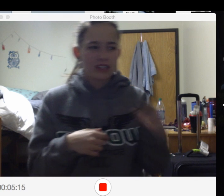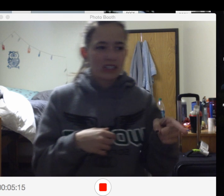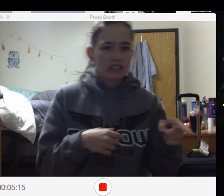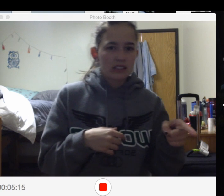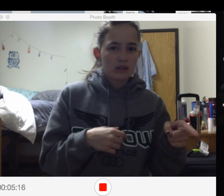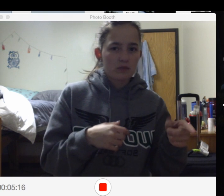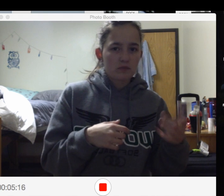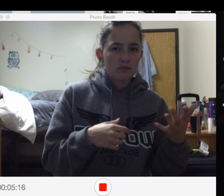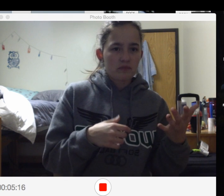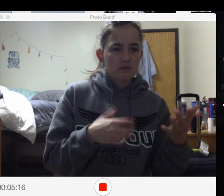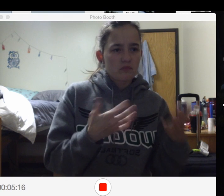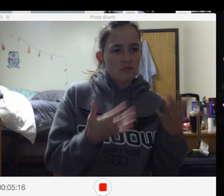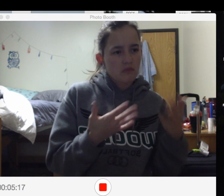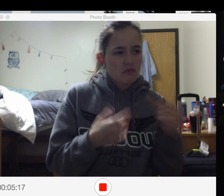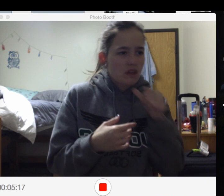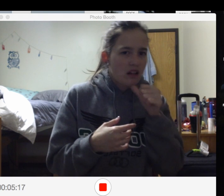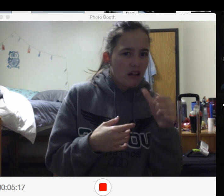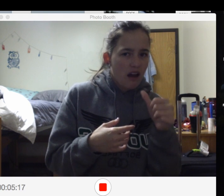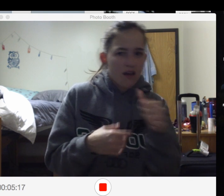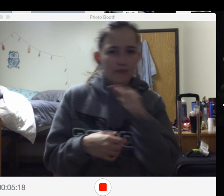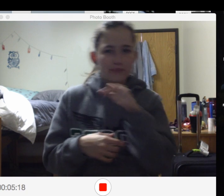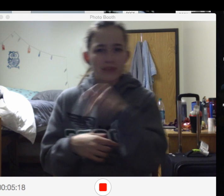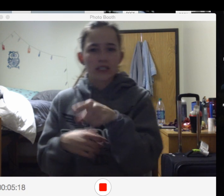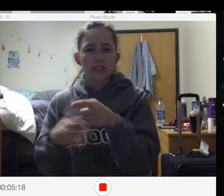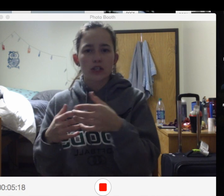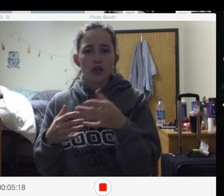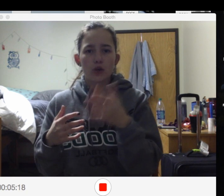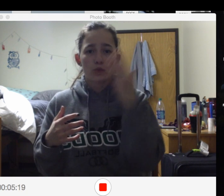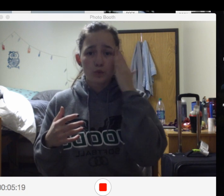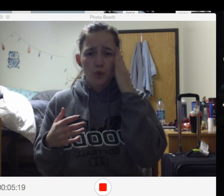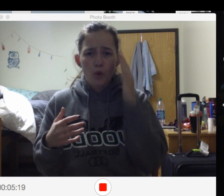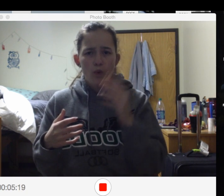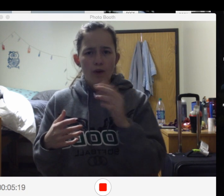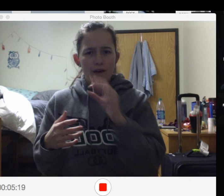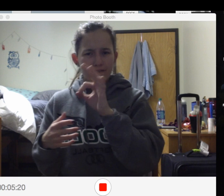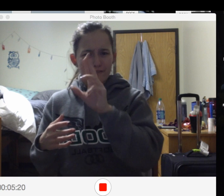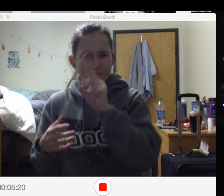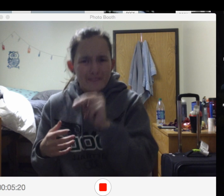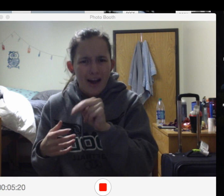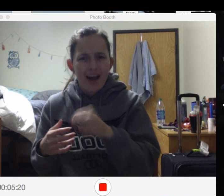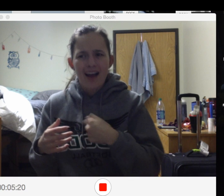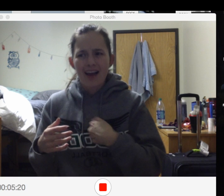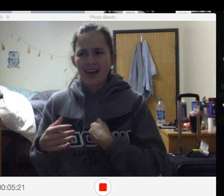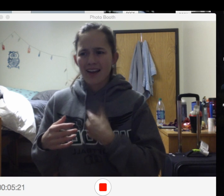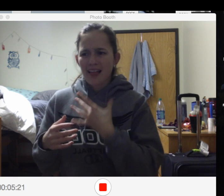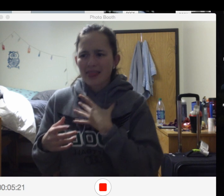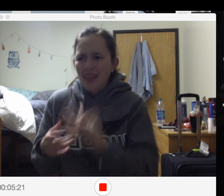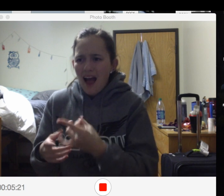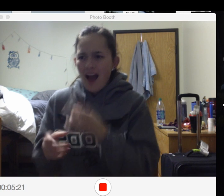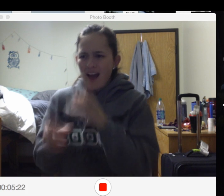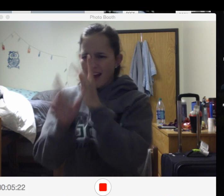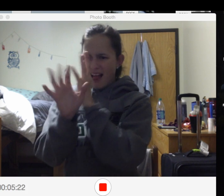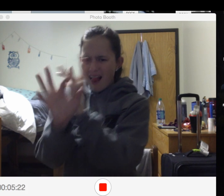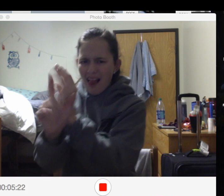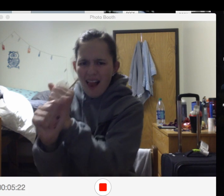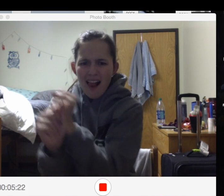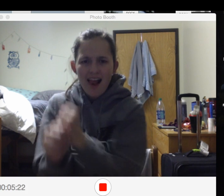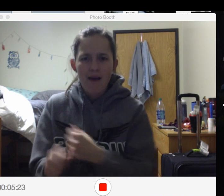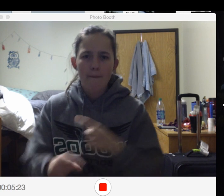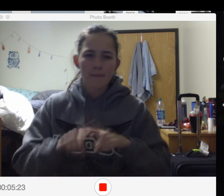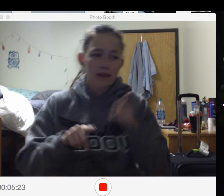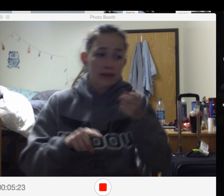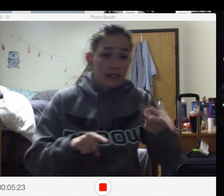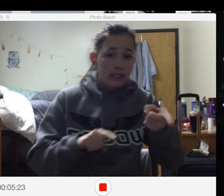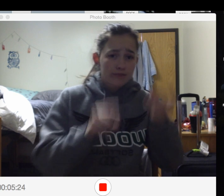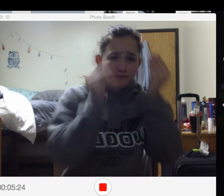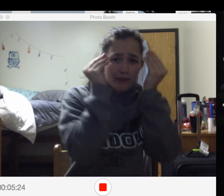We all want to be someone who has watched Rashomon. But right now, we want to watch Ace